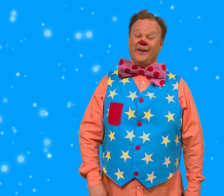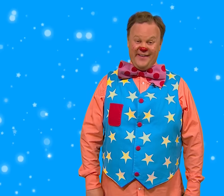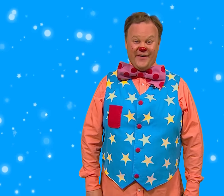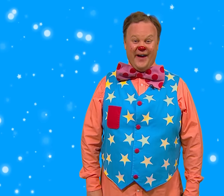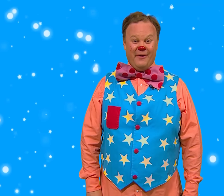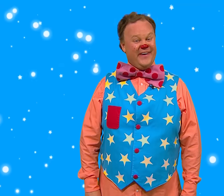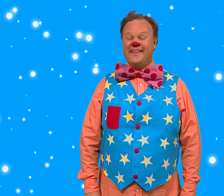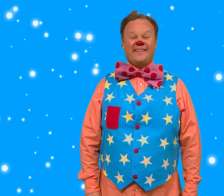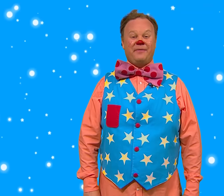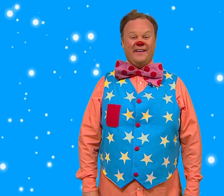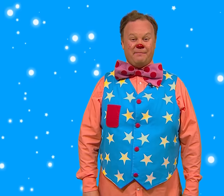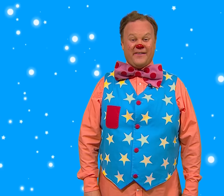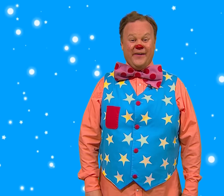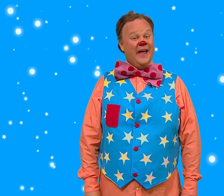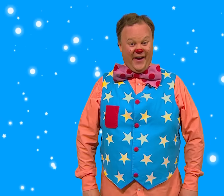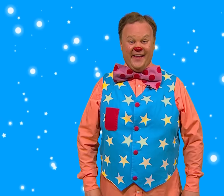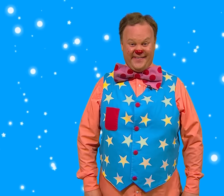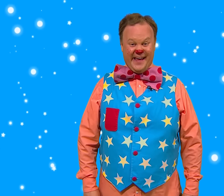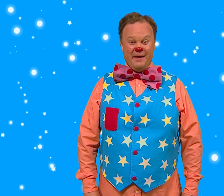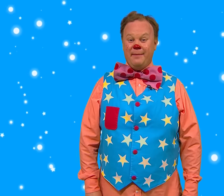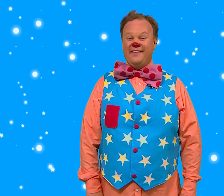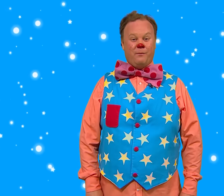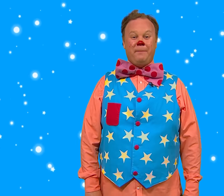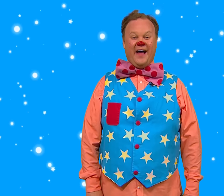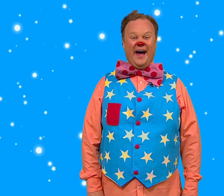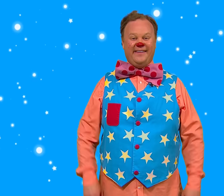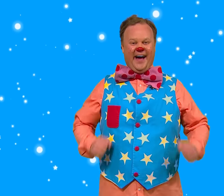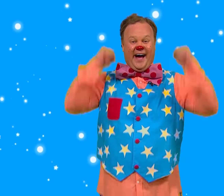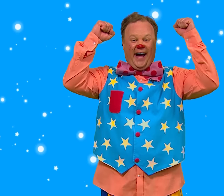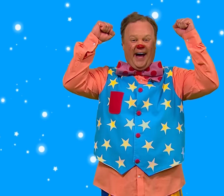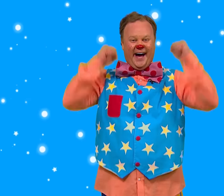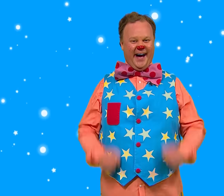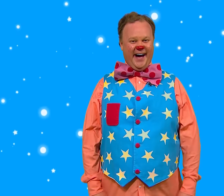can enjoy watching something special on the CBBS website.